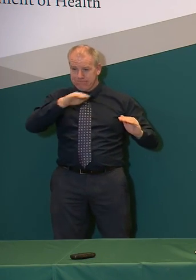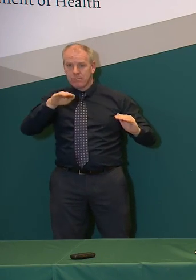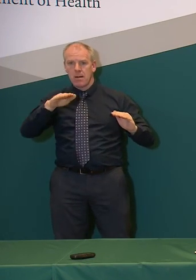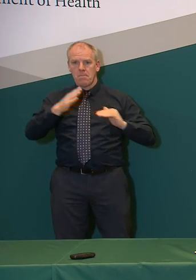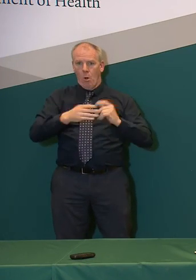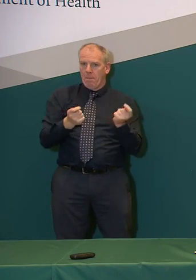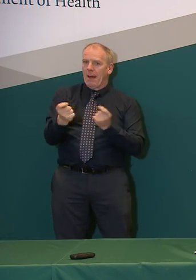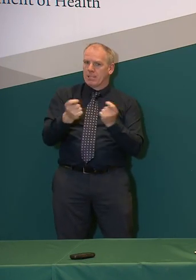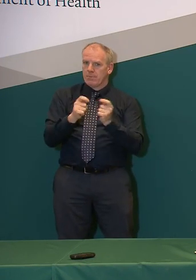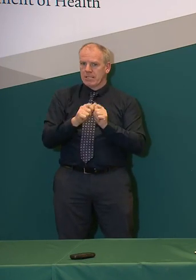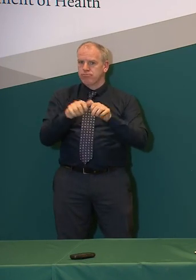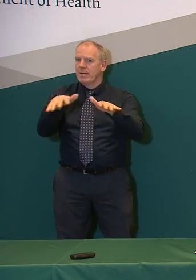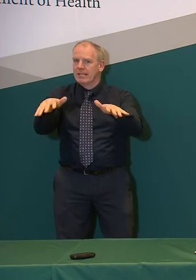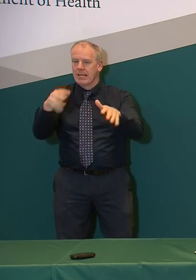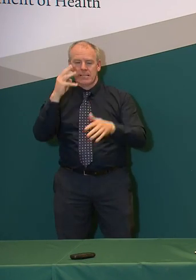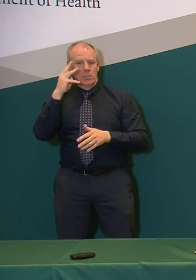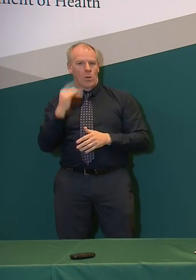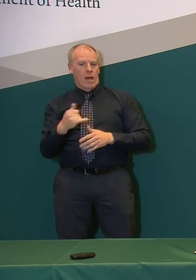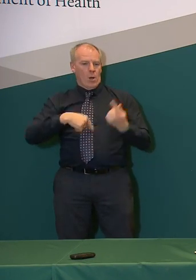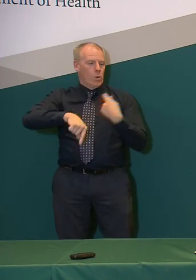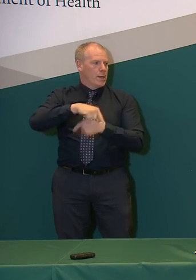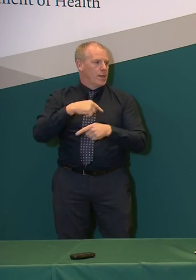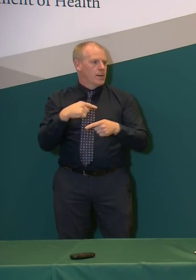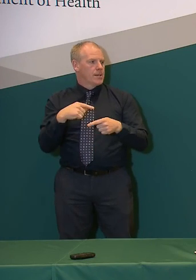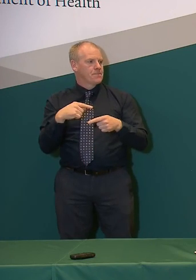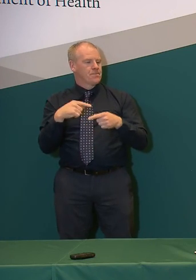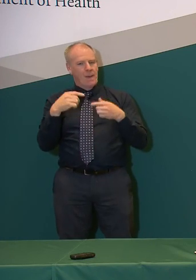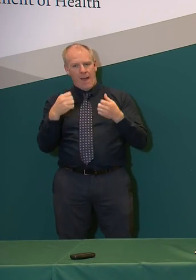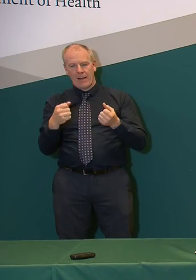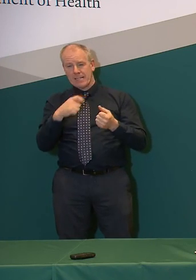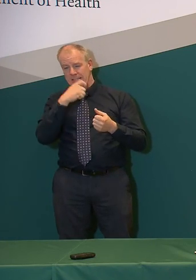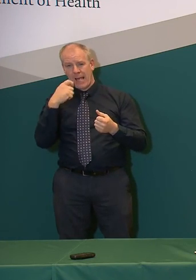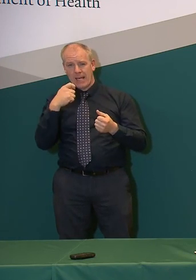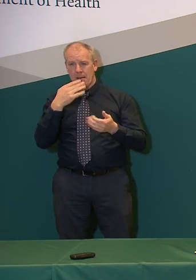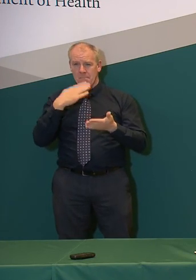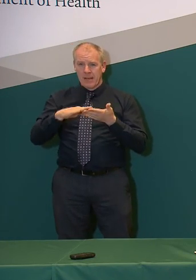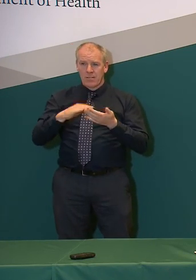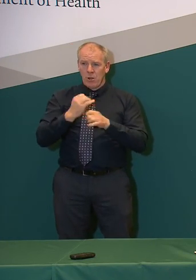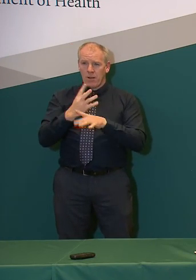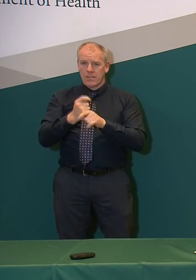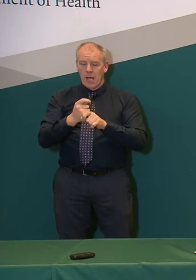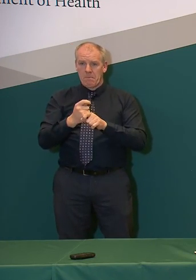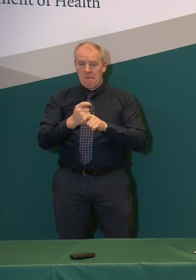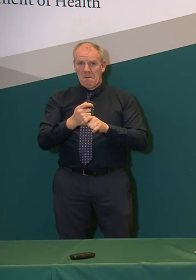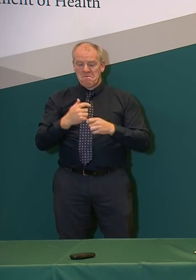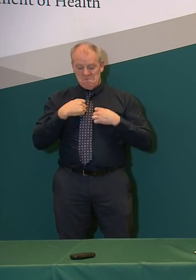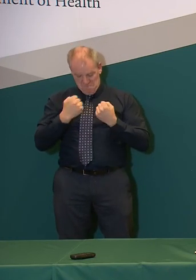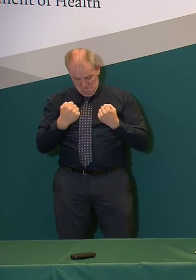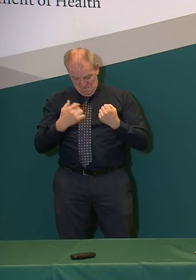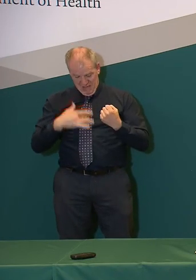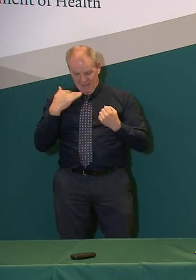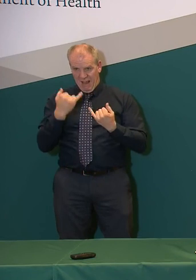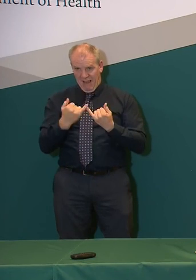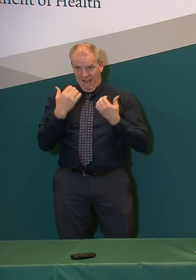manageable epidemic. And that's why the key message is if you suspect you have this